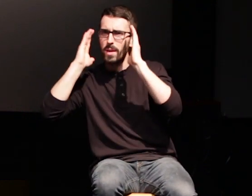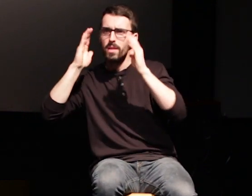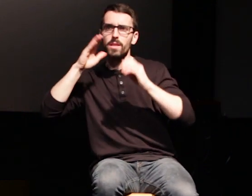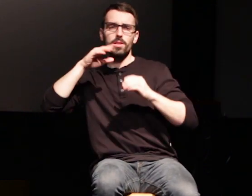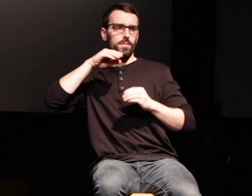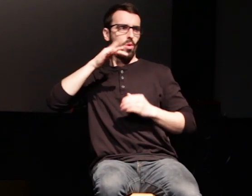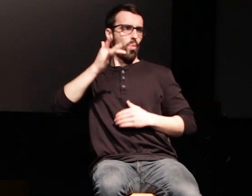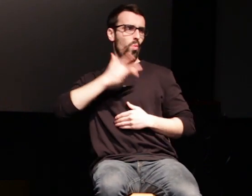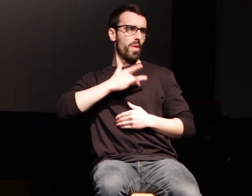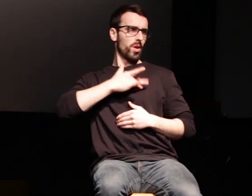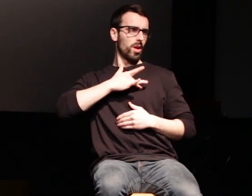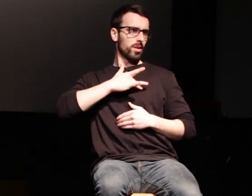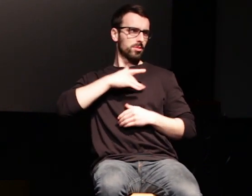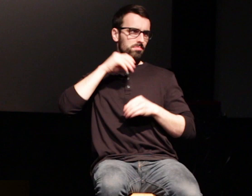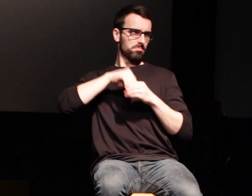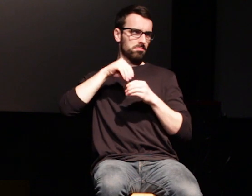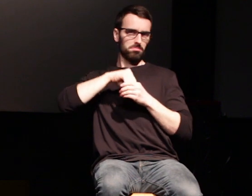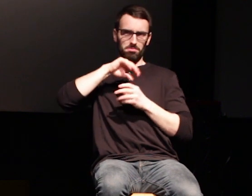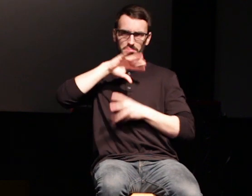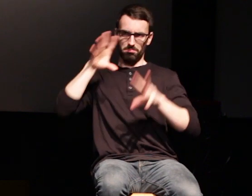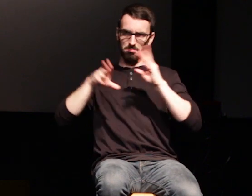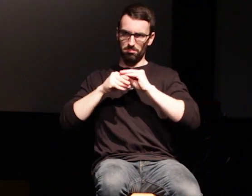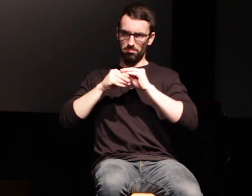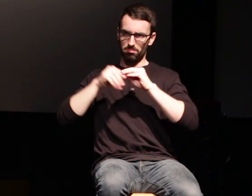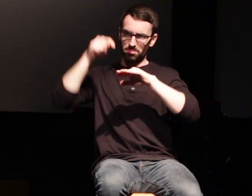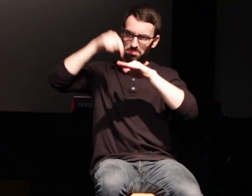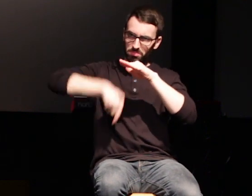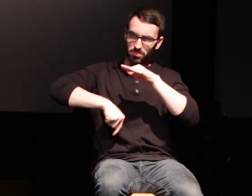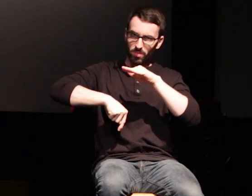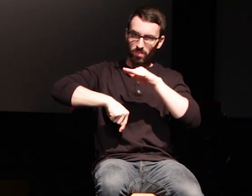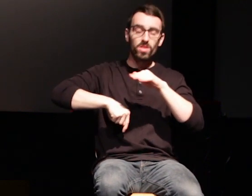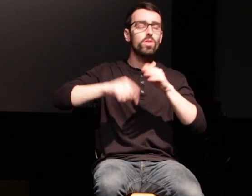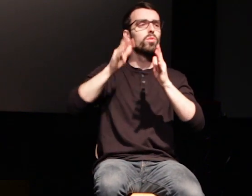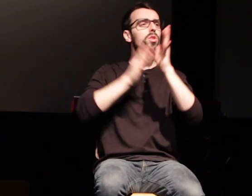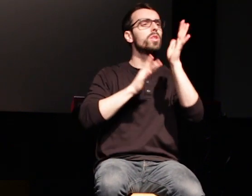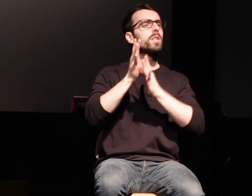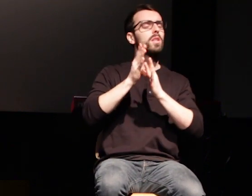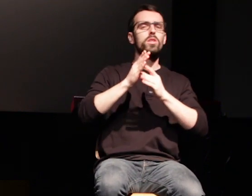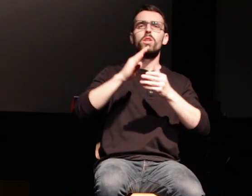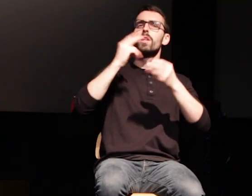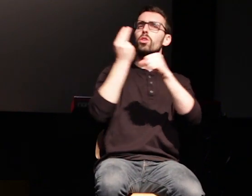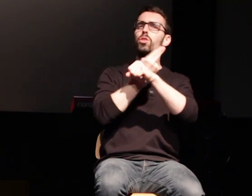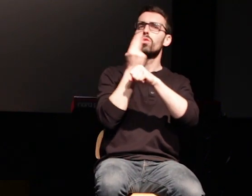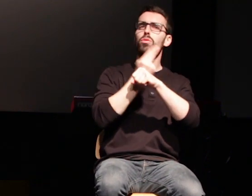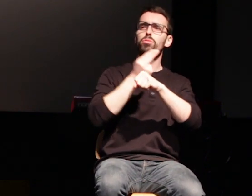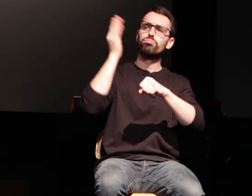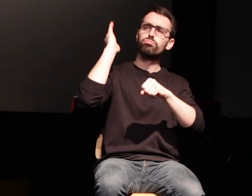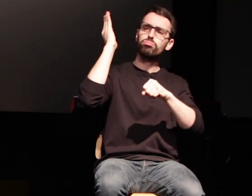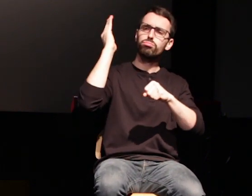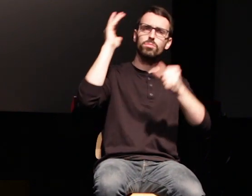Jesus speaks in parables for a reason. We're gonna unpack